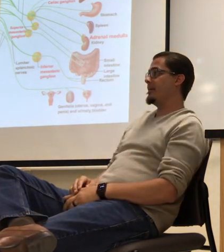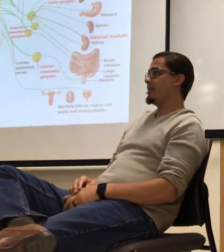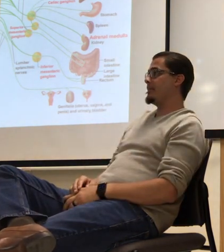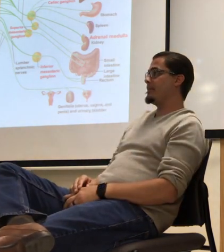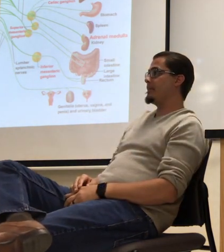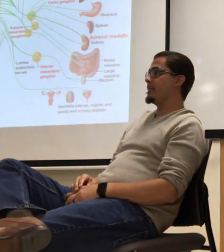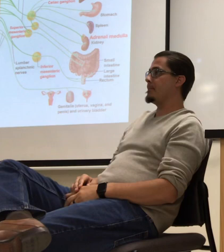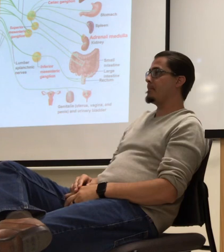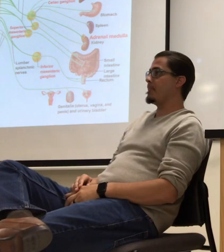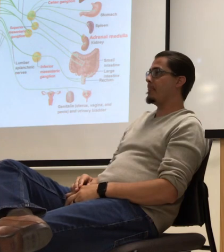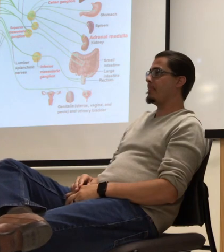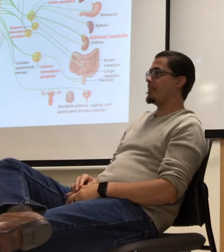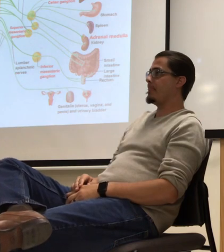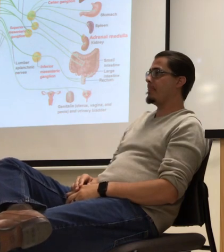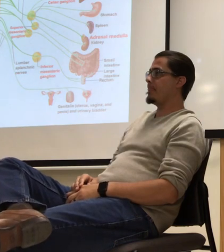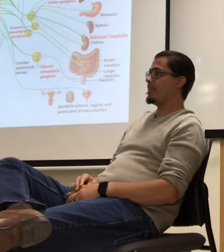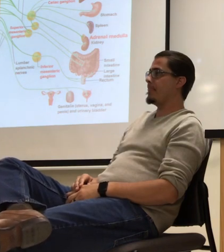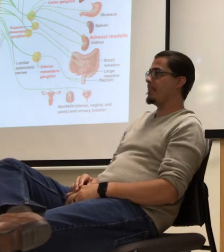Inhibit